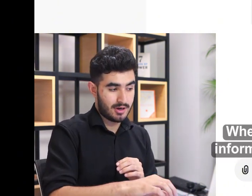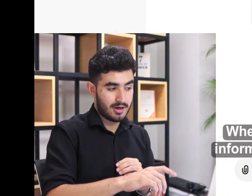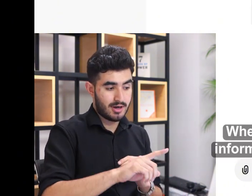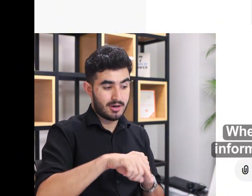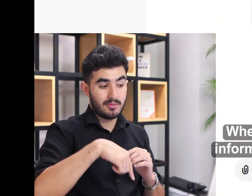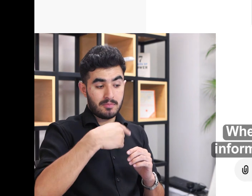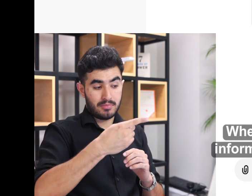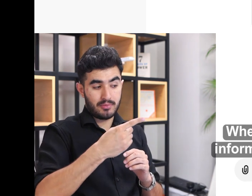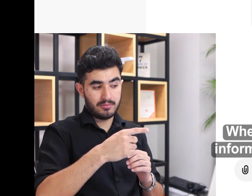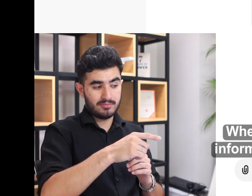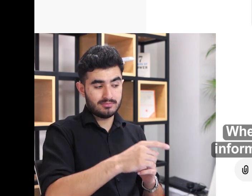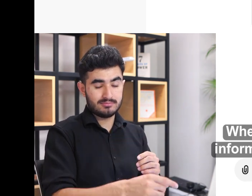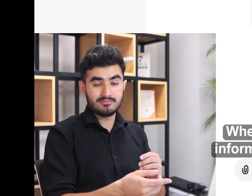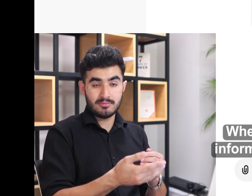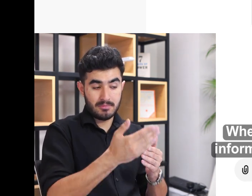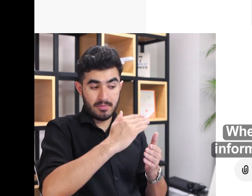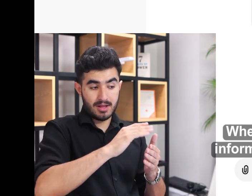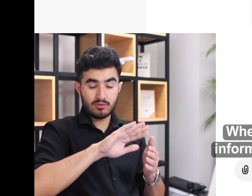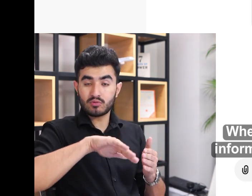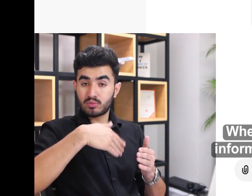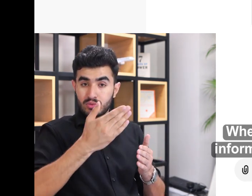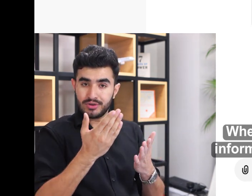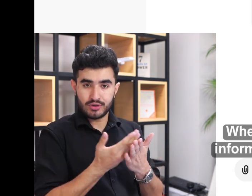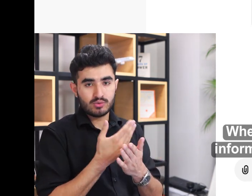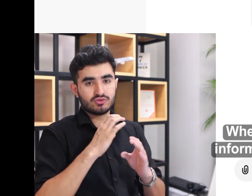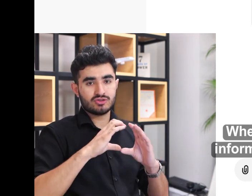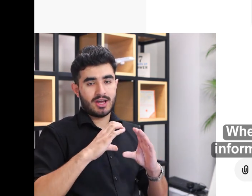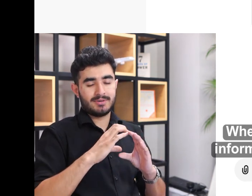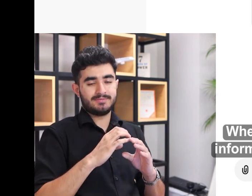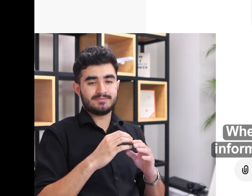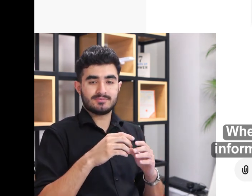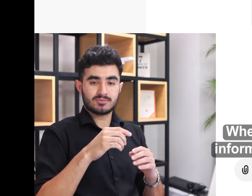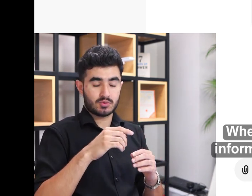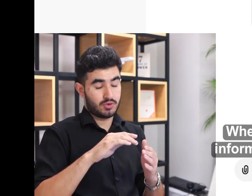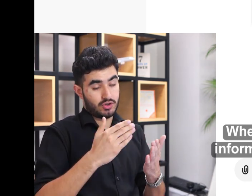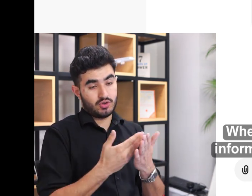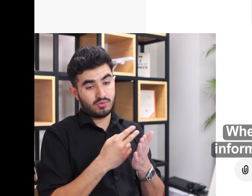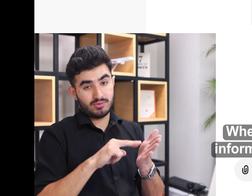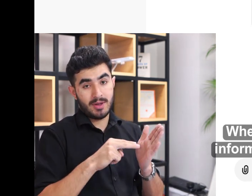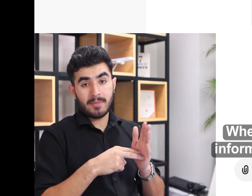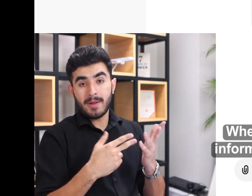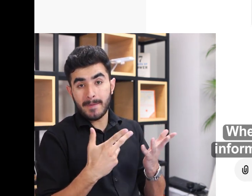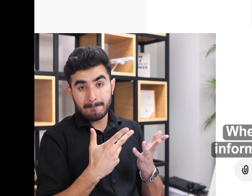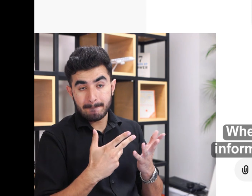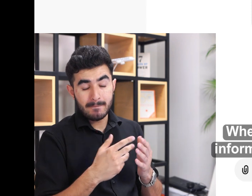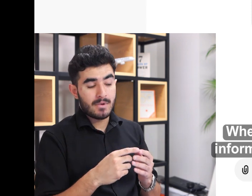When you no longer want to use the information you gave in previous chats,